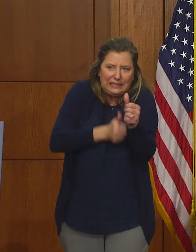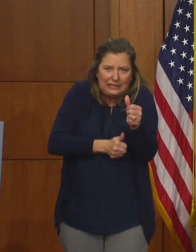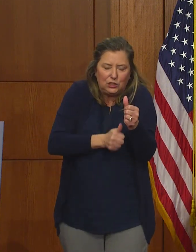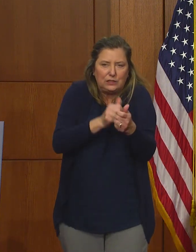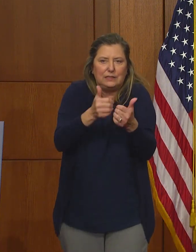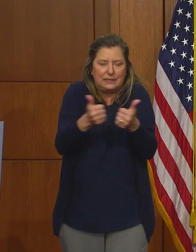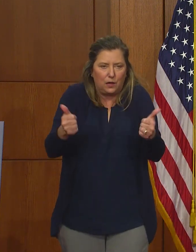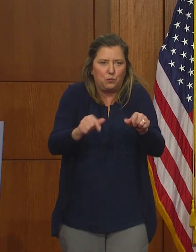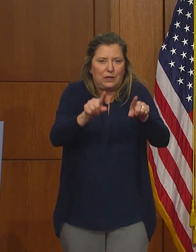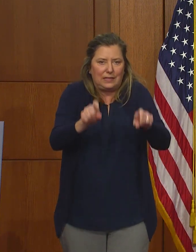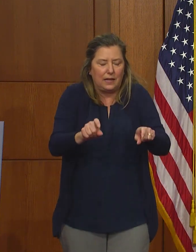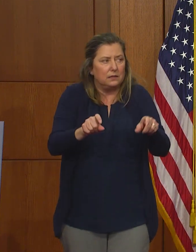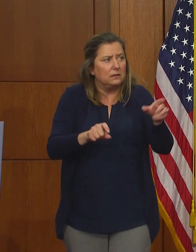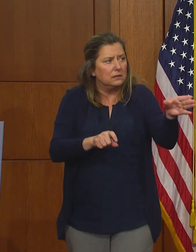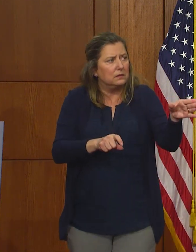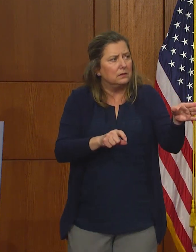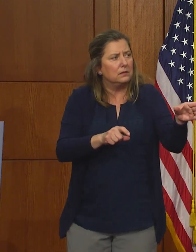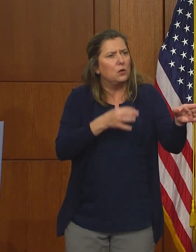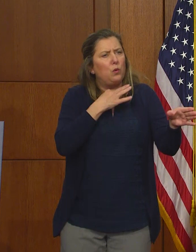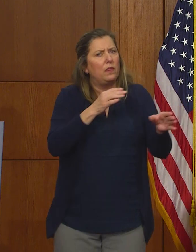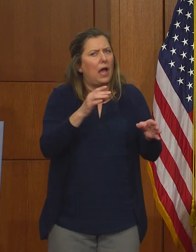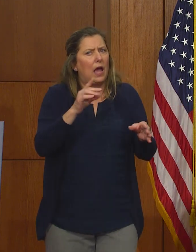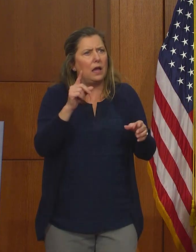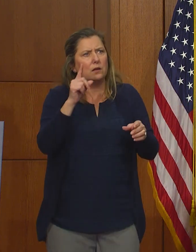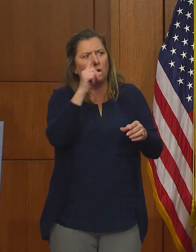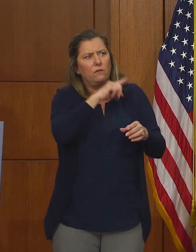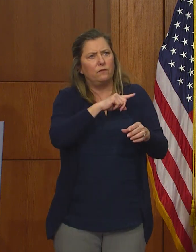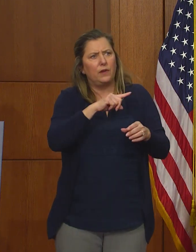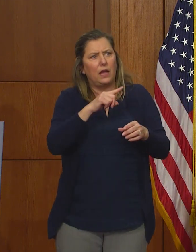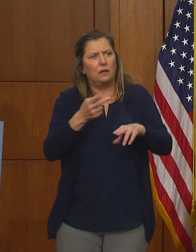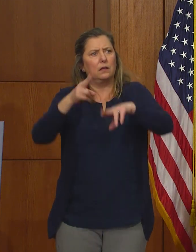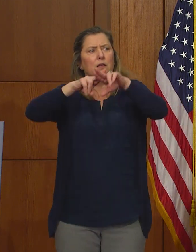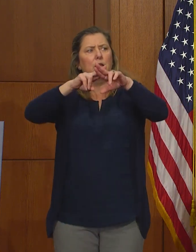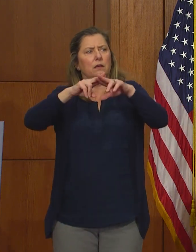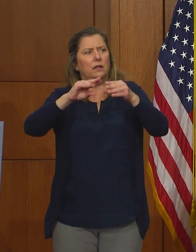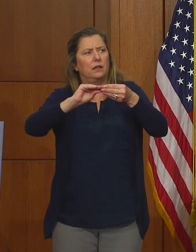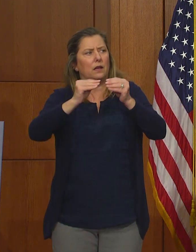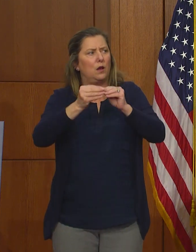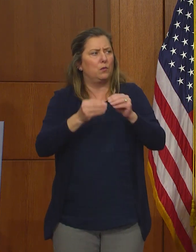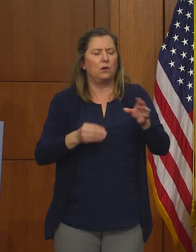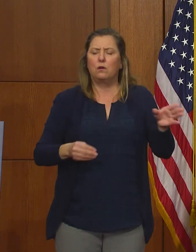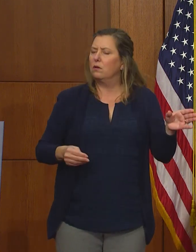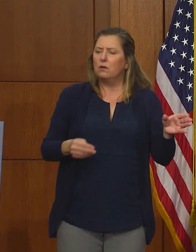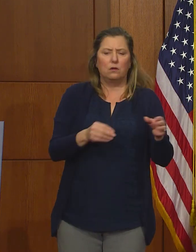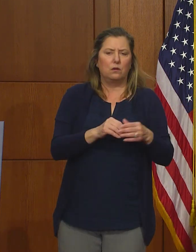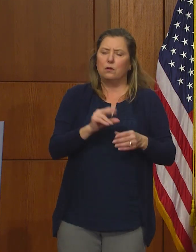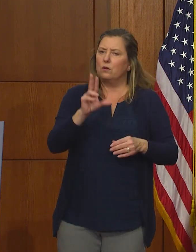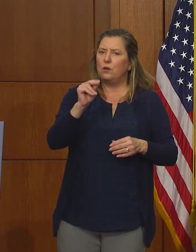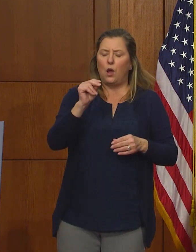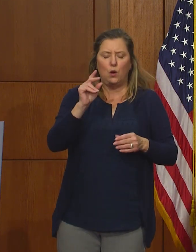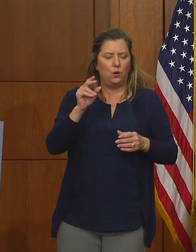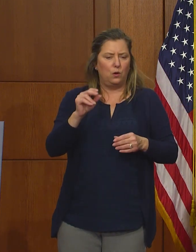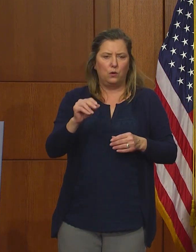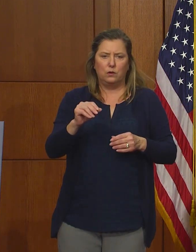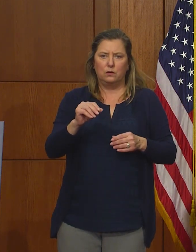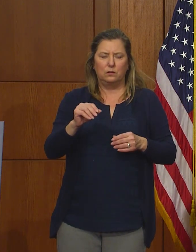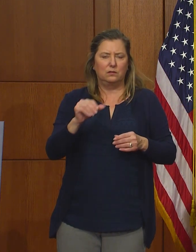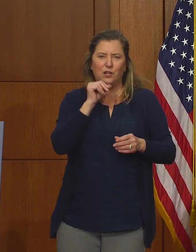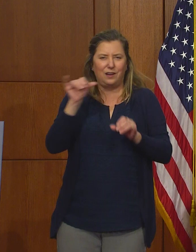Could that artificially inflate the number, though? I don't quite understand that switch. It doesn't artificially inflate the number. It's not